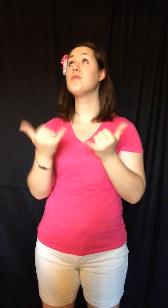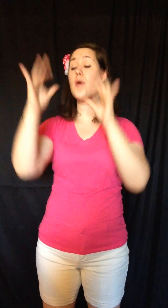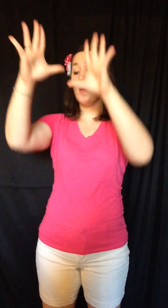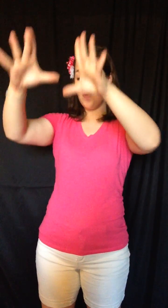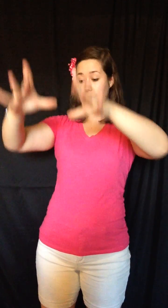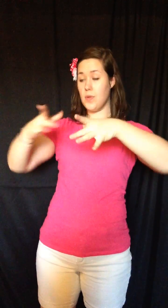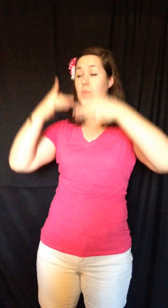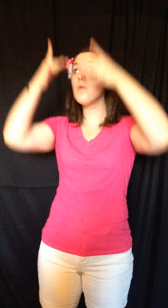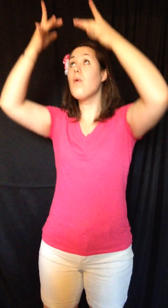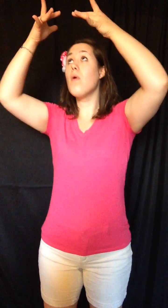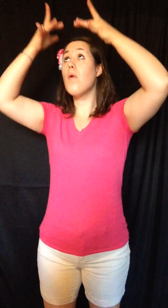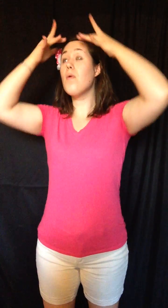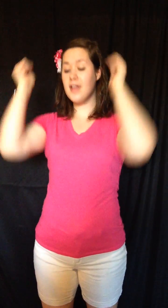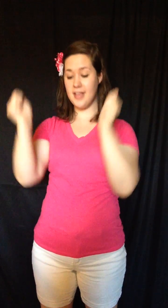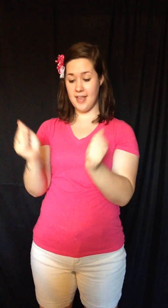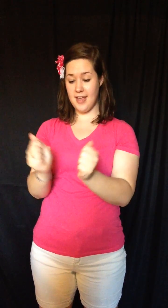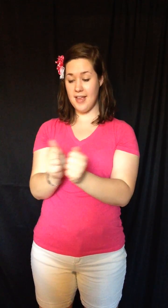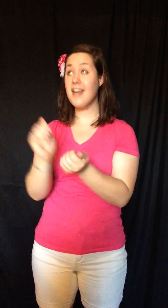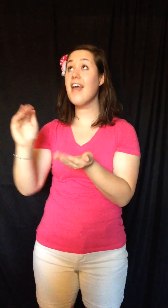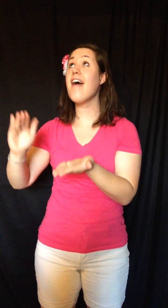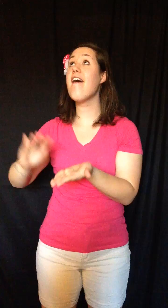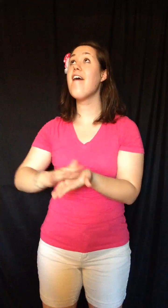crowned with glory now